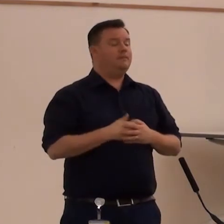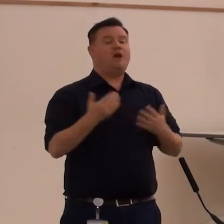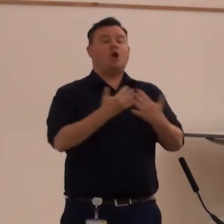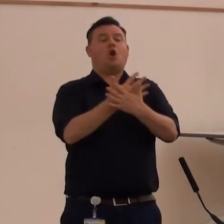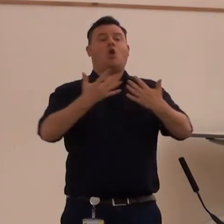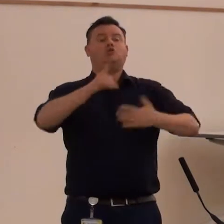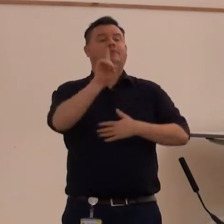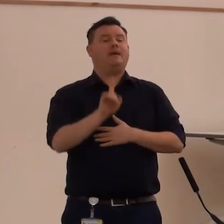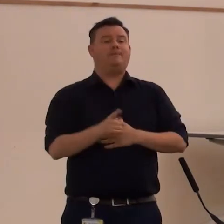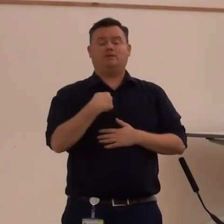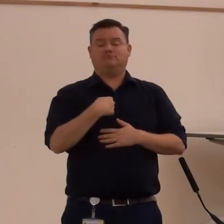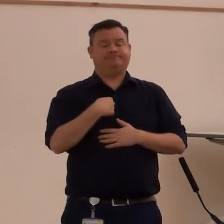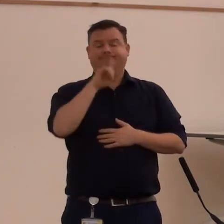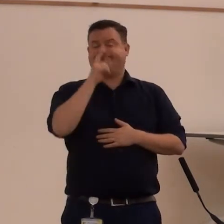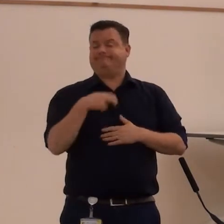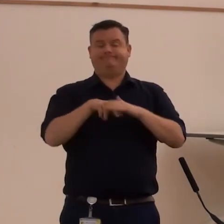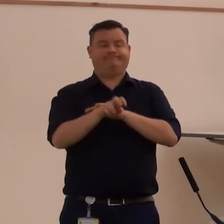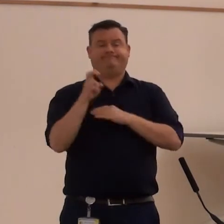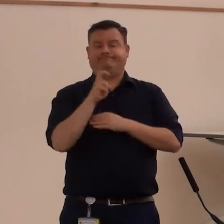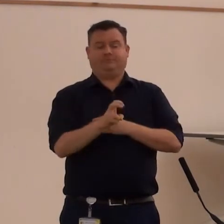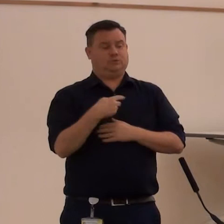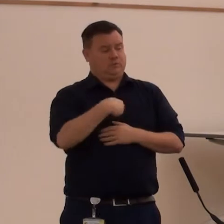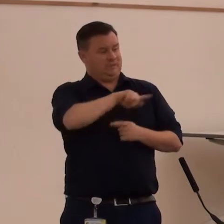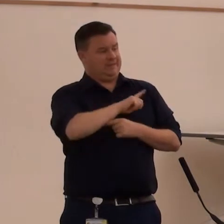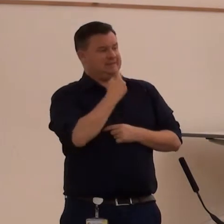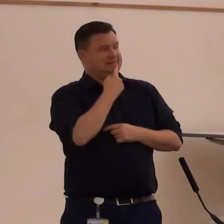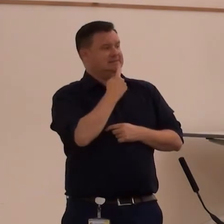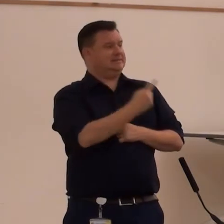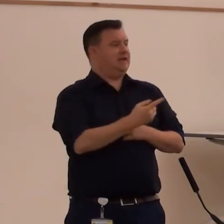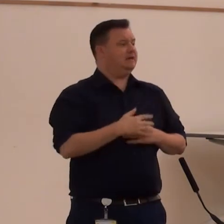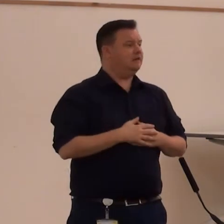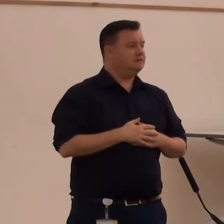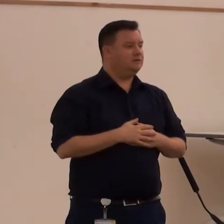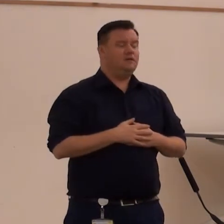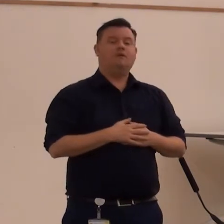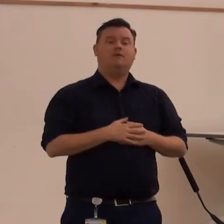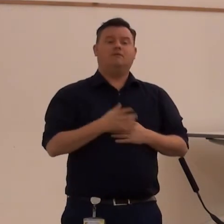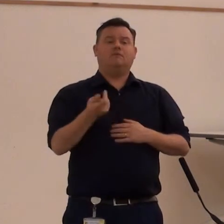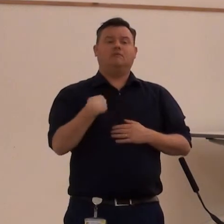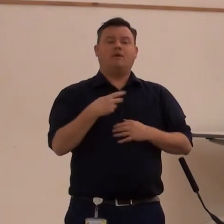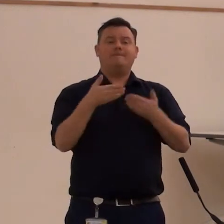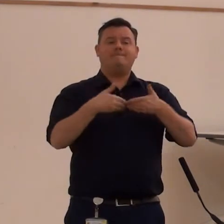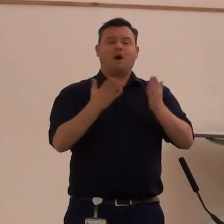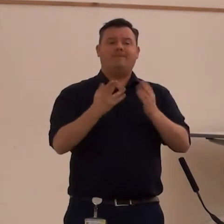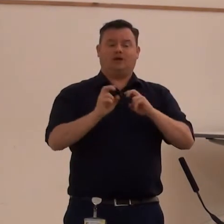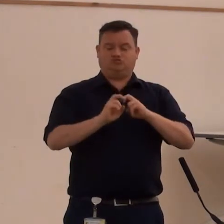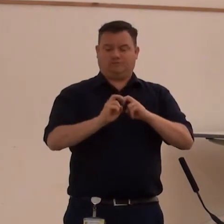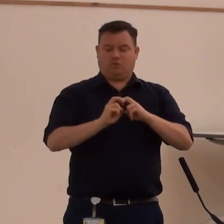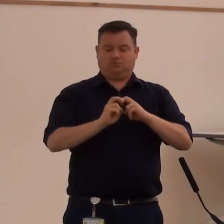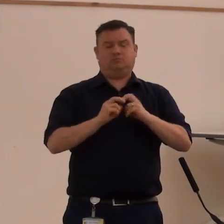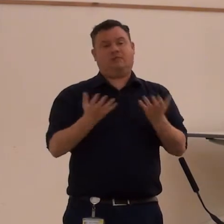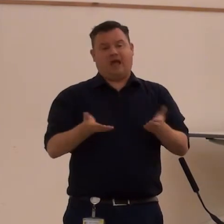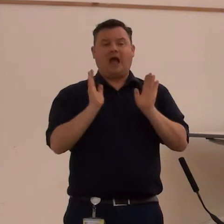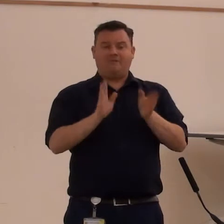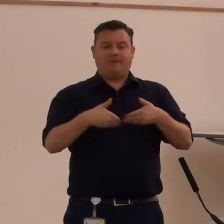people that simply couldn't get on the bus at all. And we said, if you call it a public transport, then make it properly public. And that's when